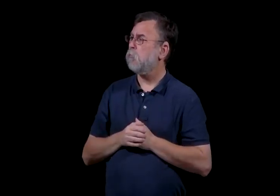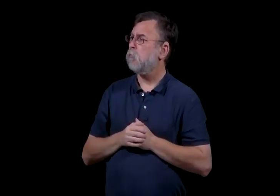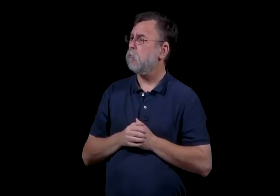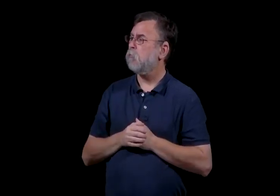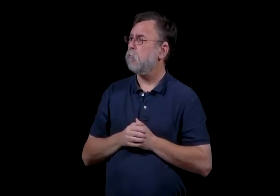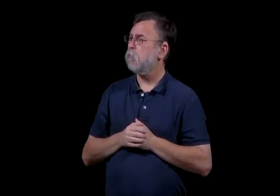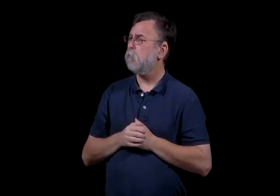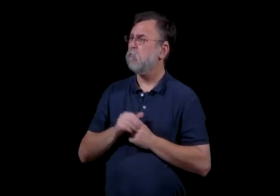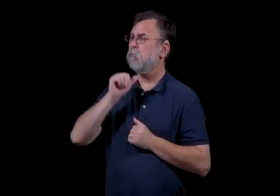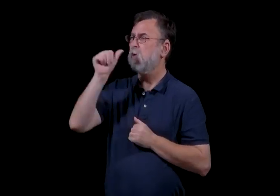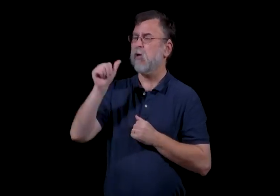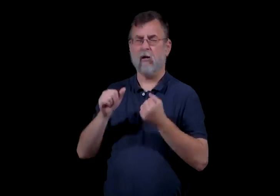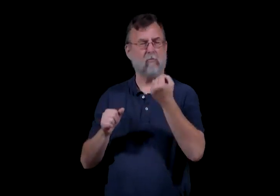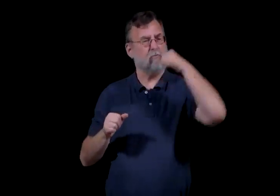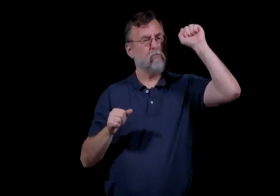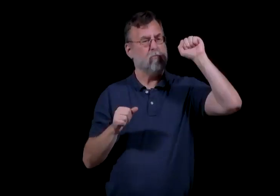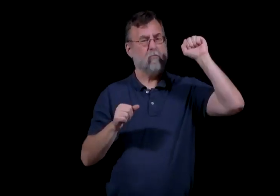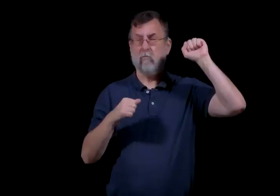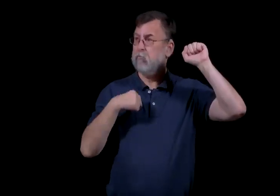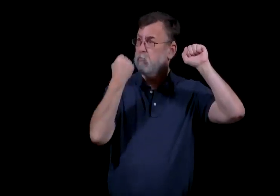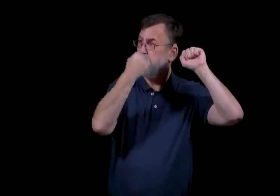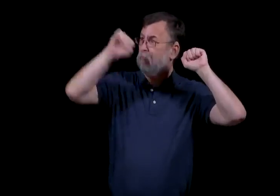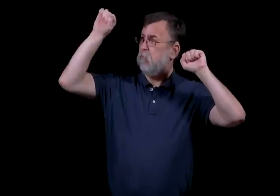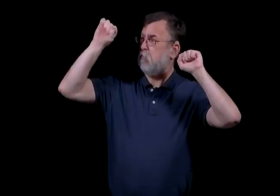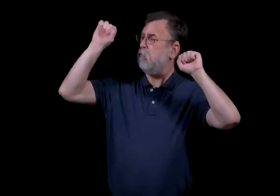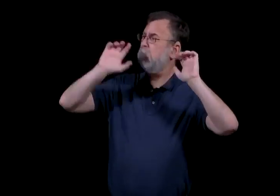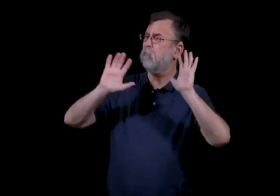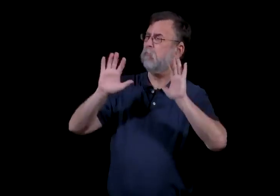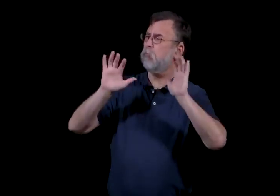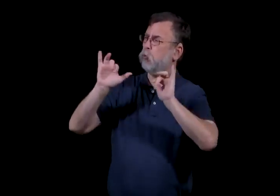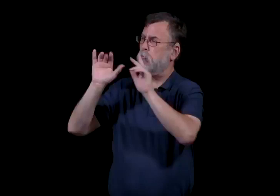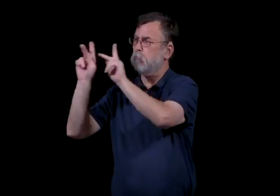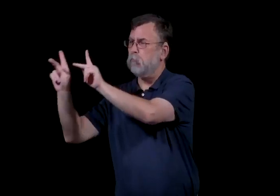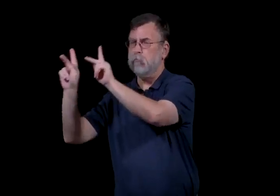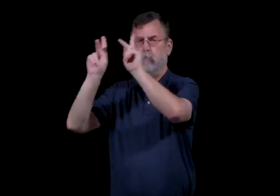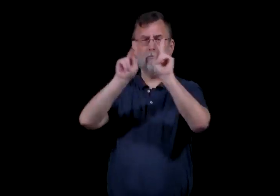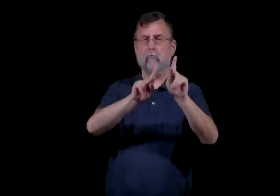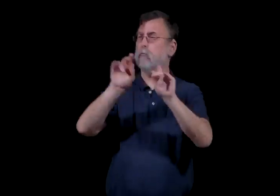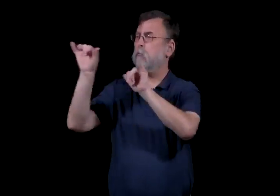And we need to be about our business and telling others about you.